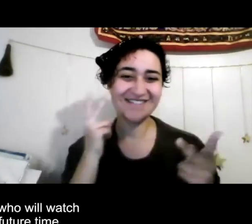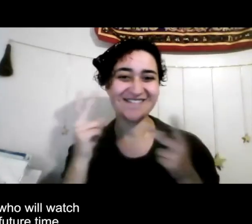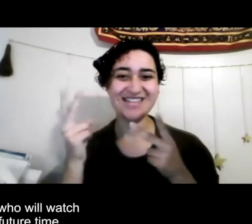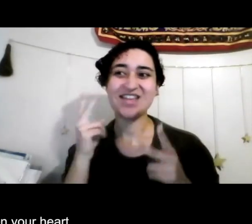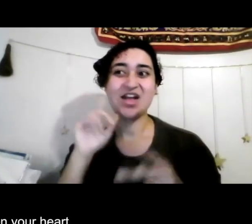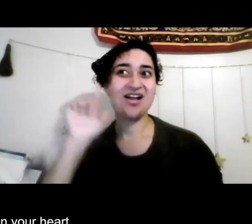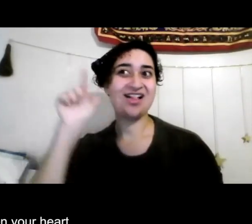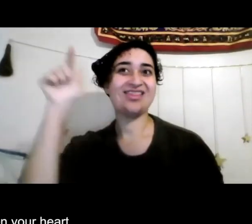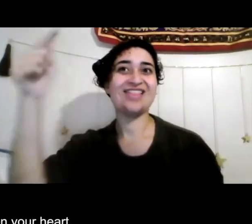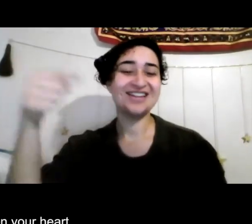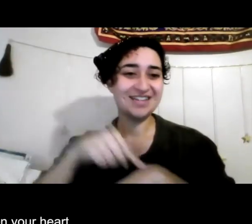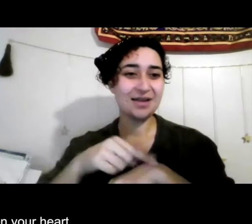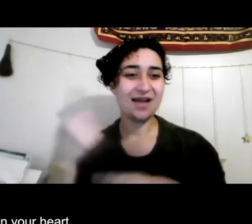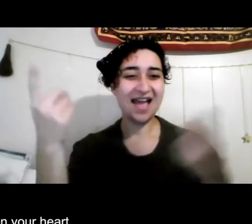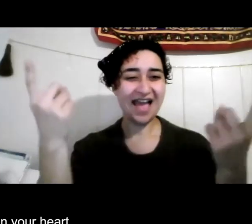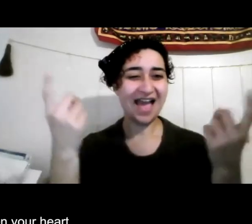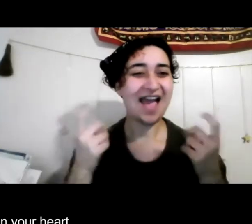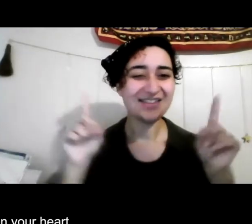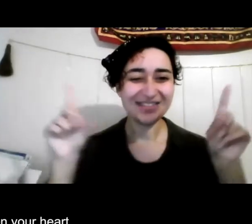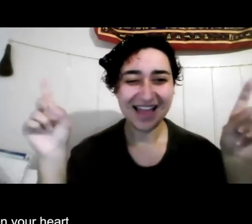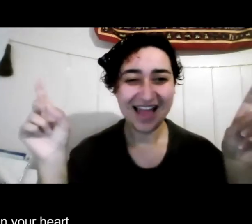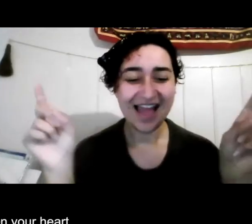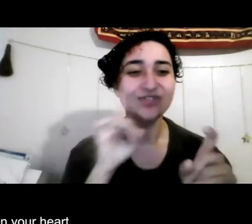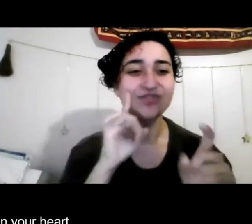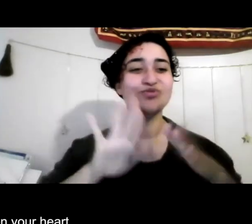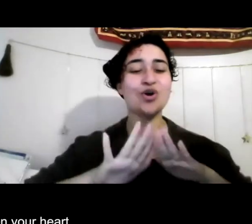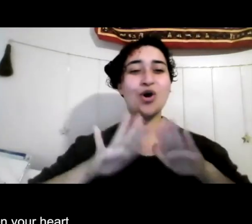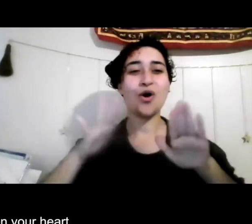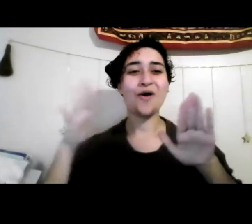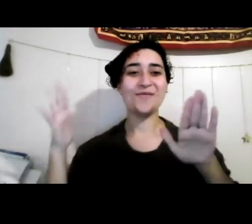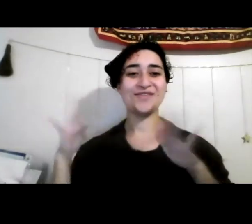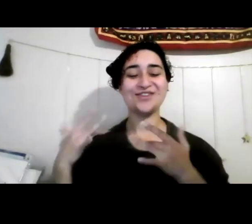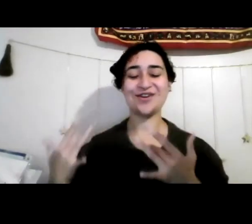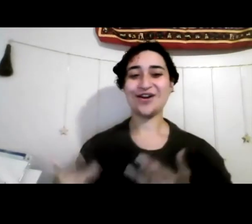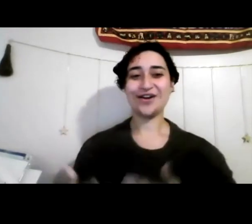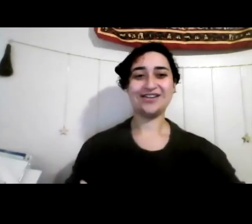future time, I ask you to open your heart